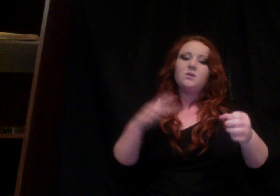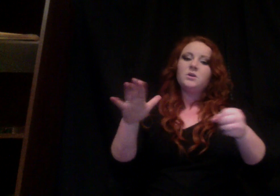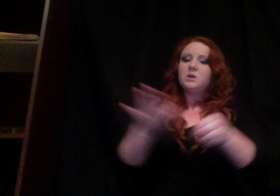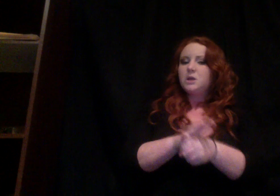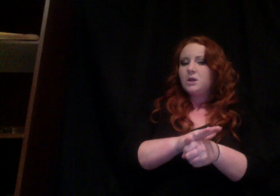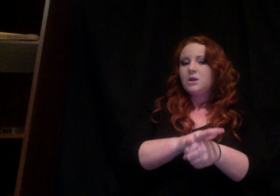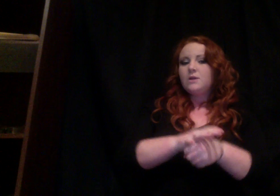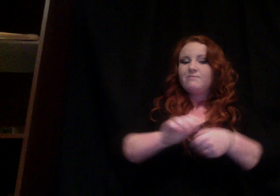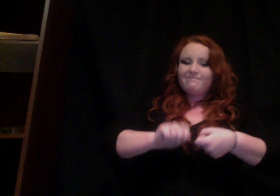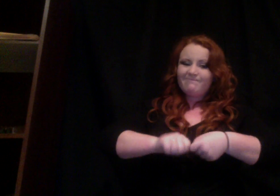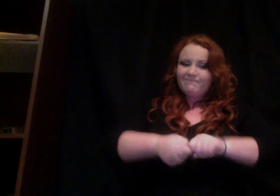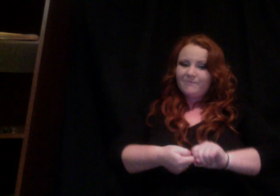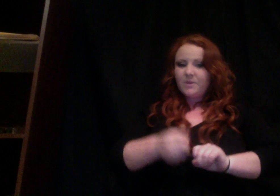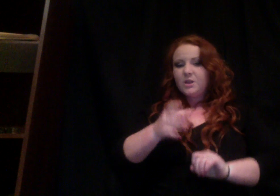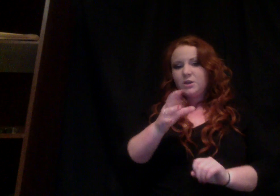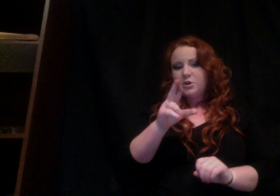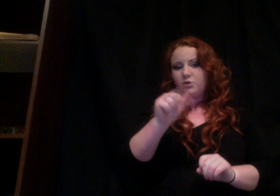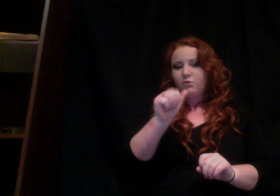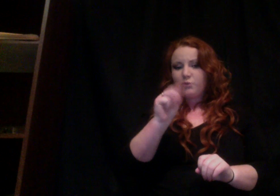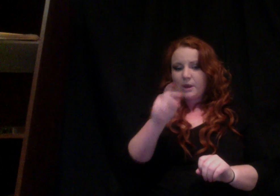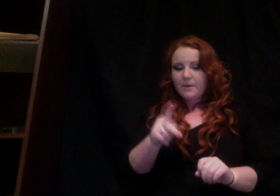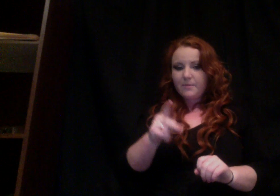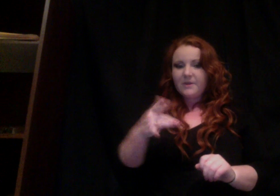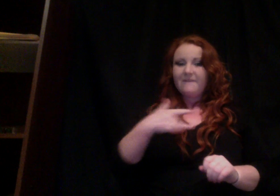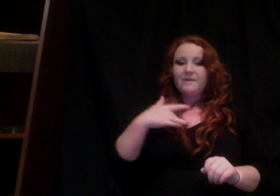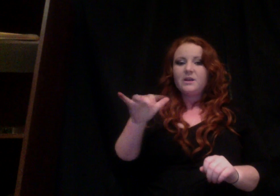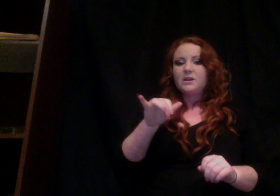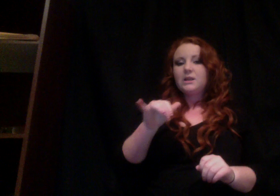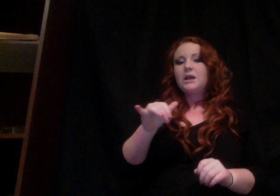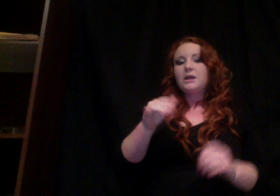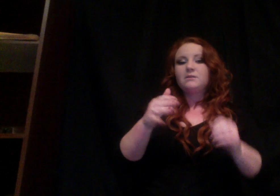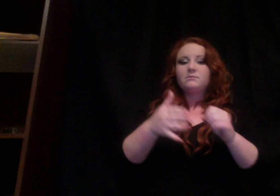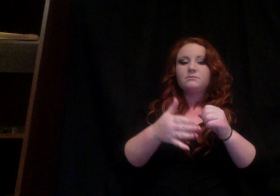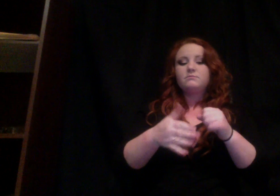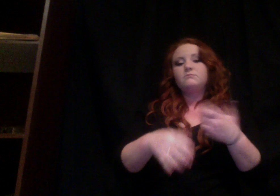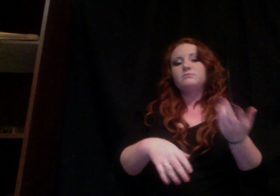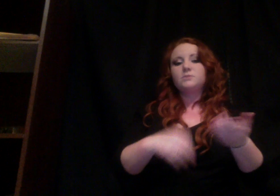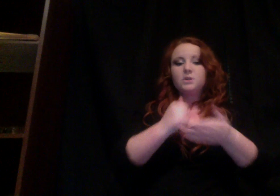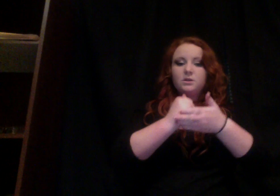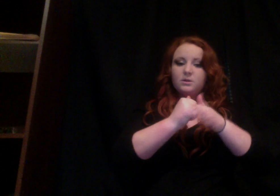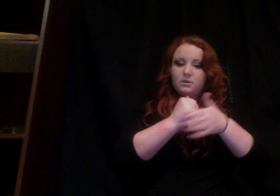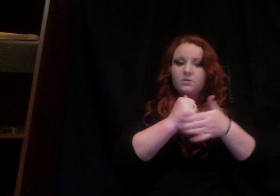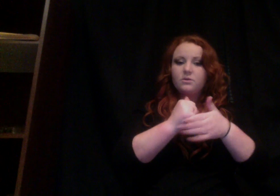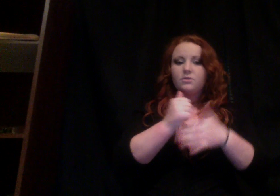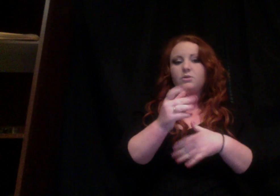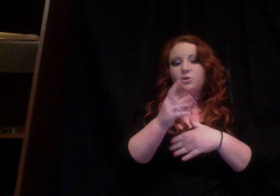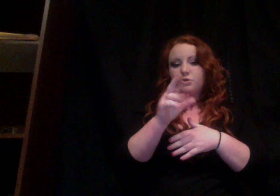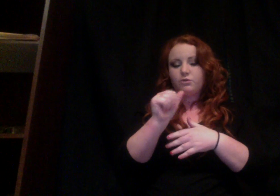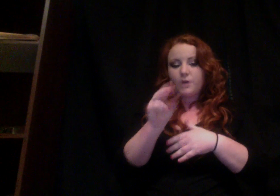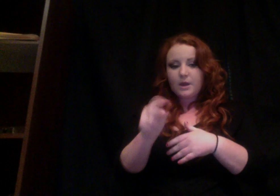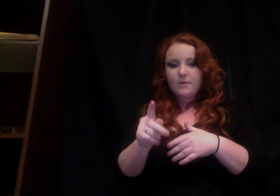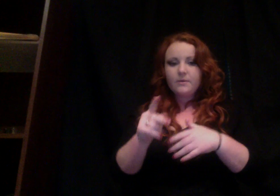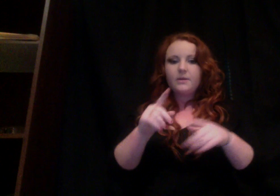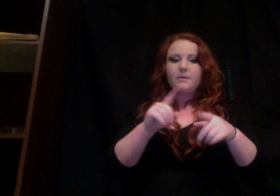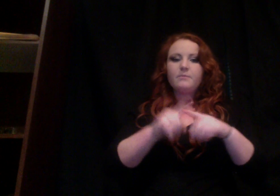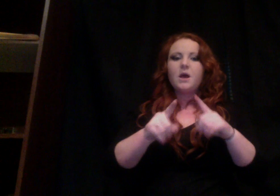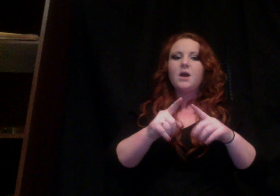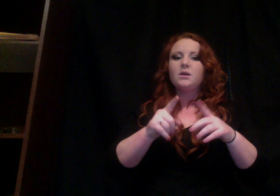cramping. They feel like gas cramps. They don't last very long. They can be intense, but they usually last a matter of seconds. When